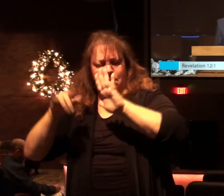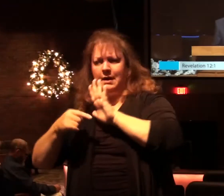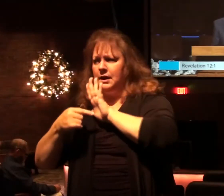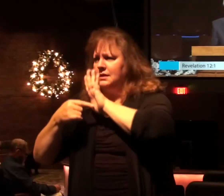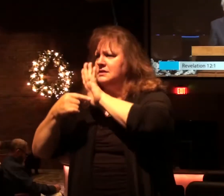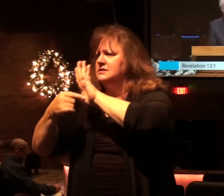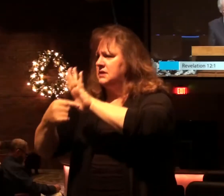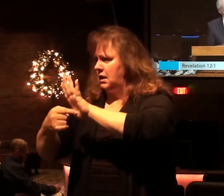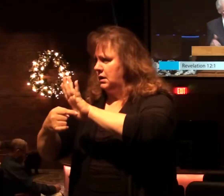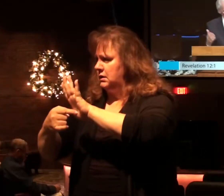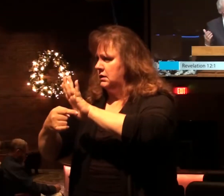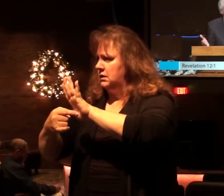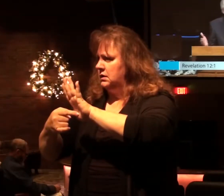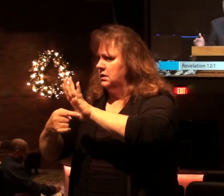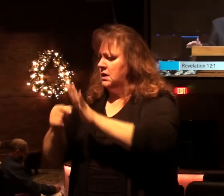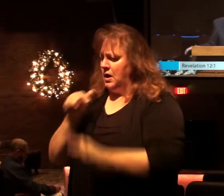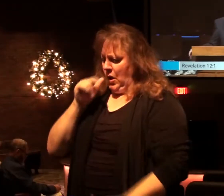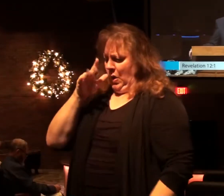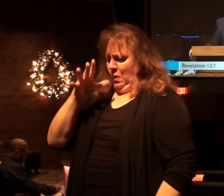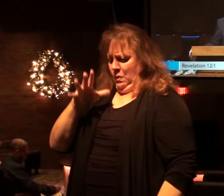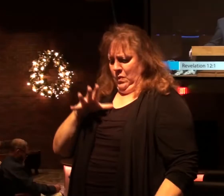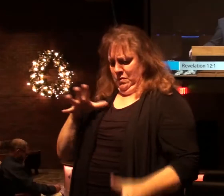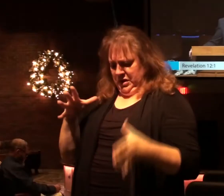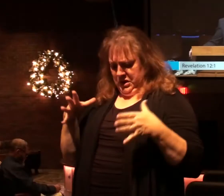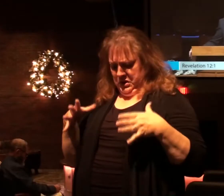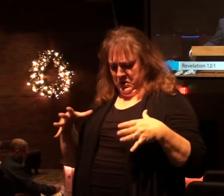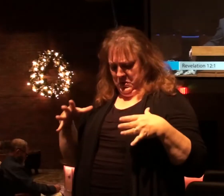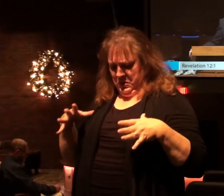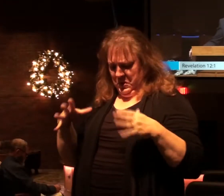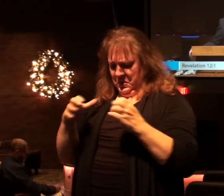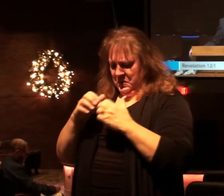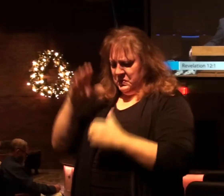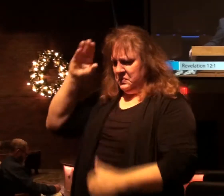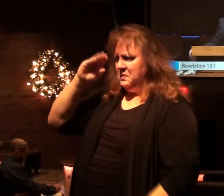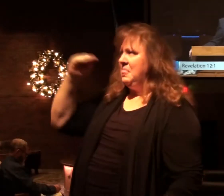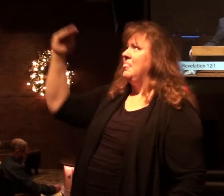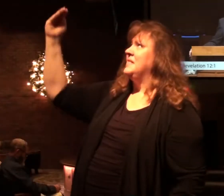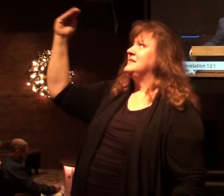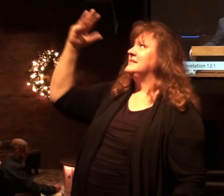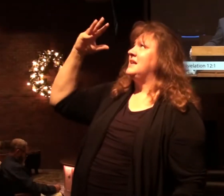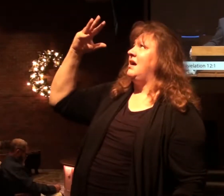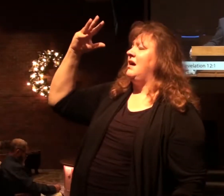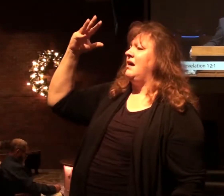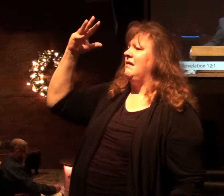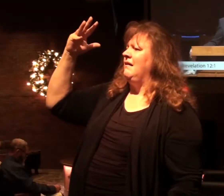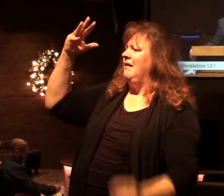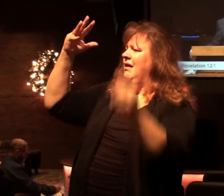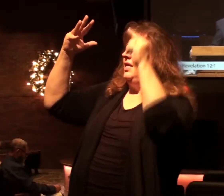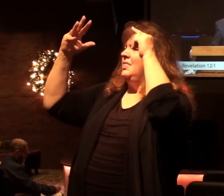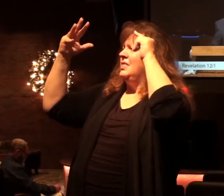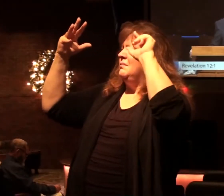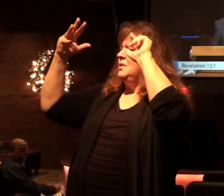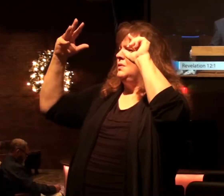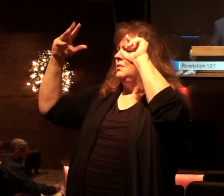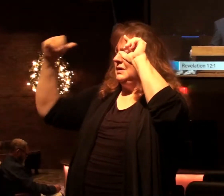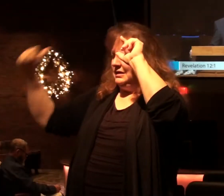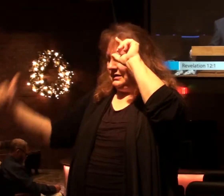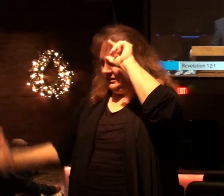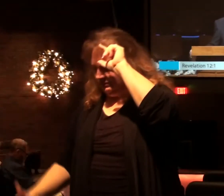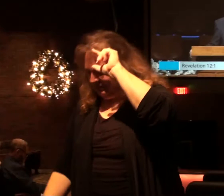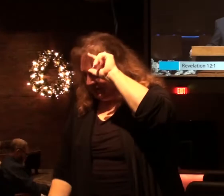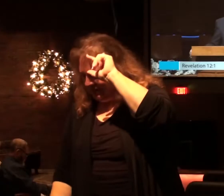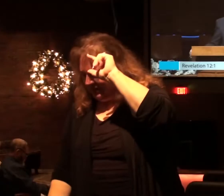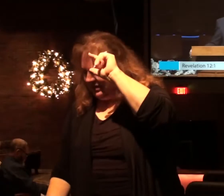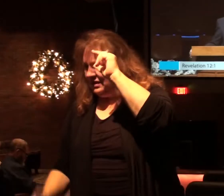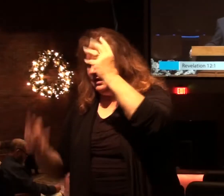sign. It's a woman clothed with the sun, and the moon under her feet, and